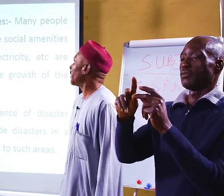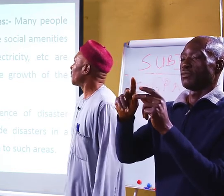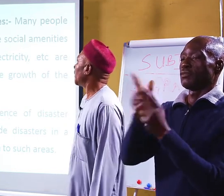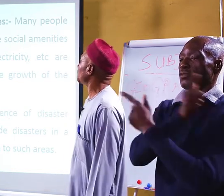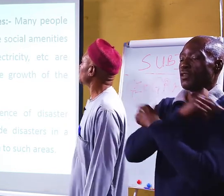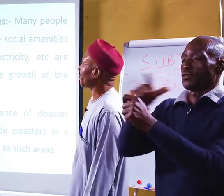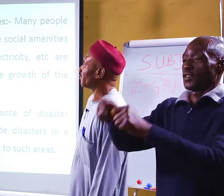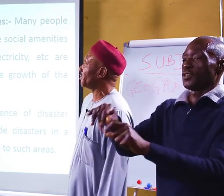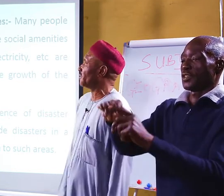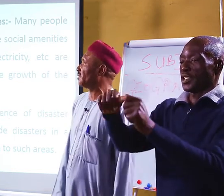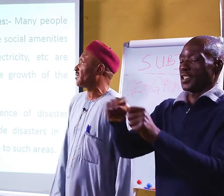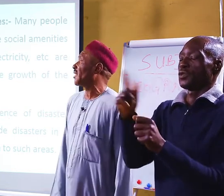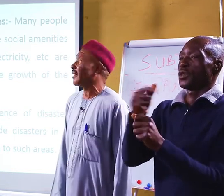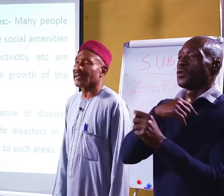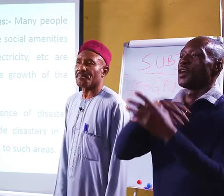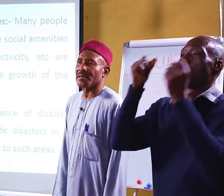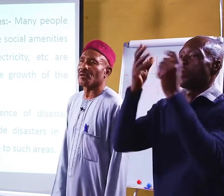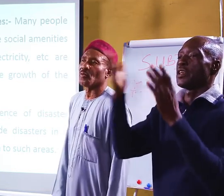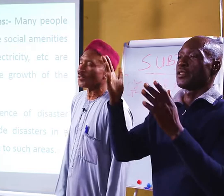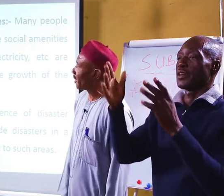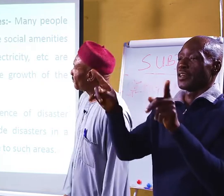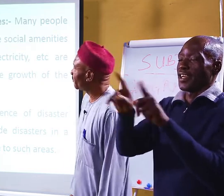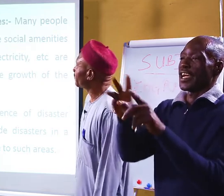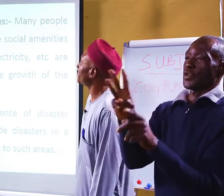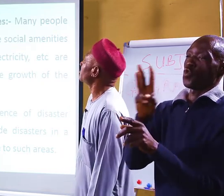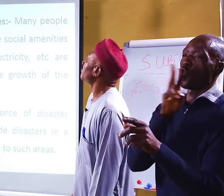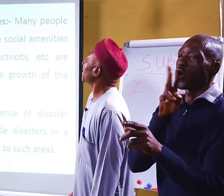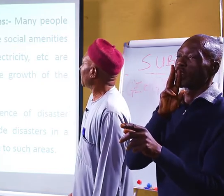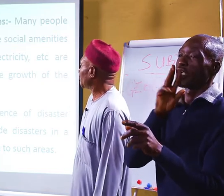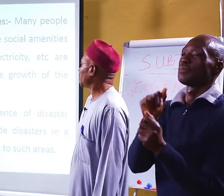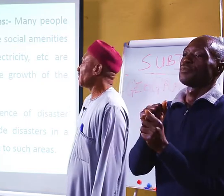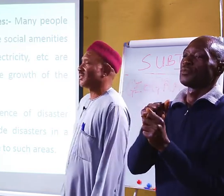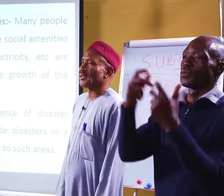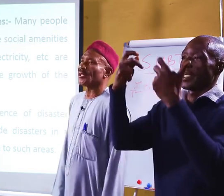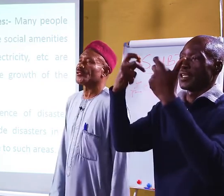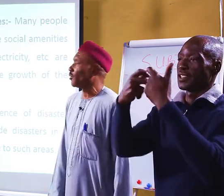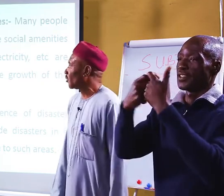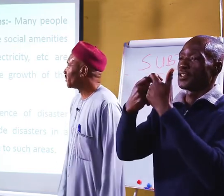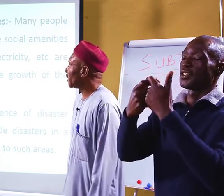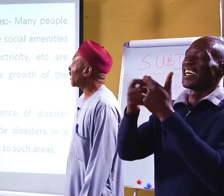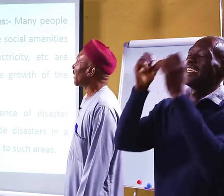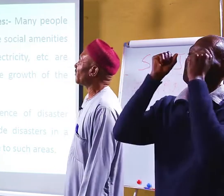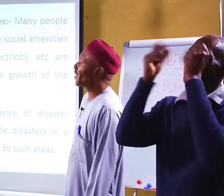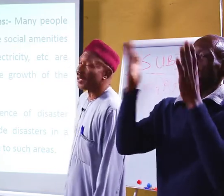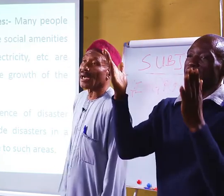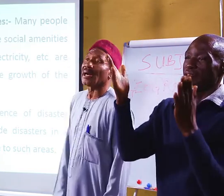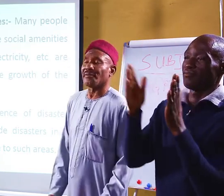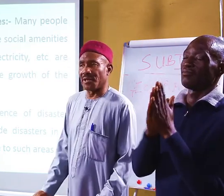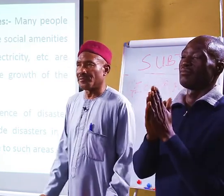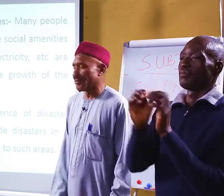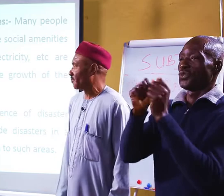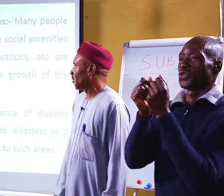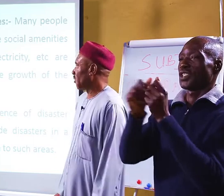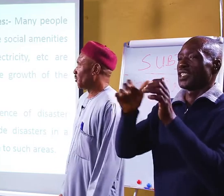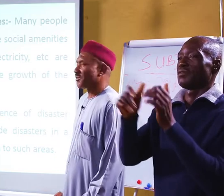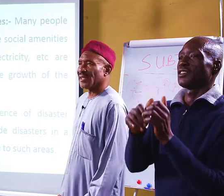in areas where social amenities like pipe-borne water, electricity, and so on are